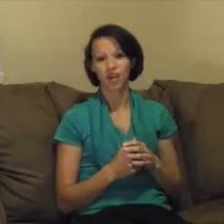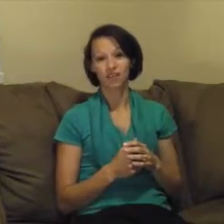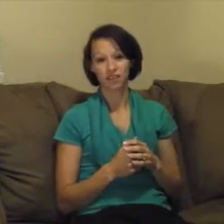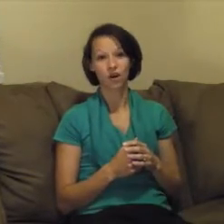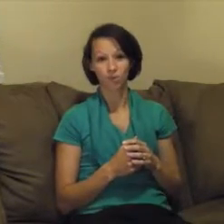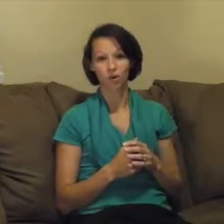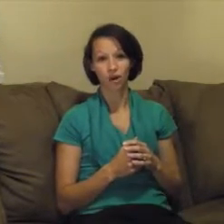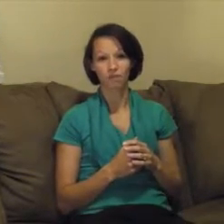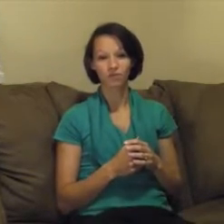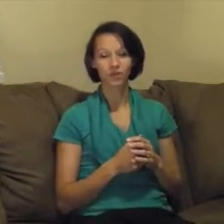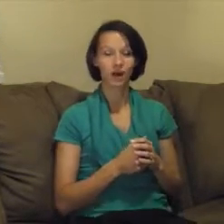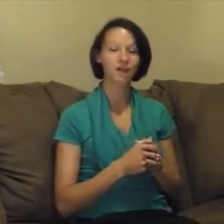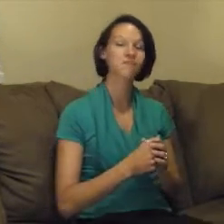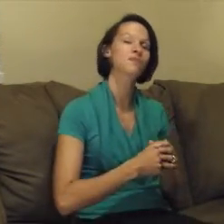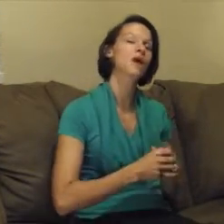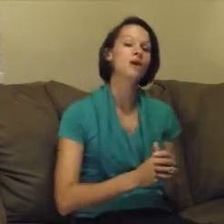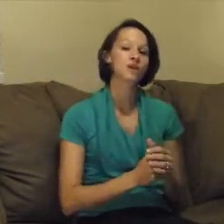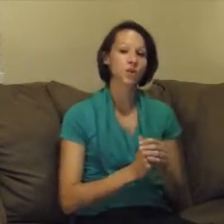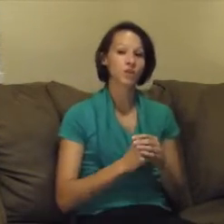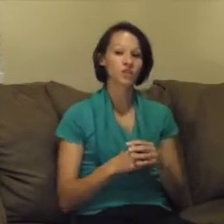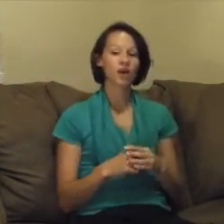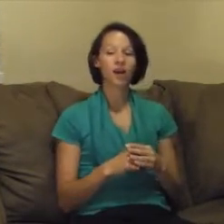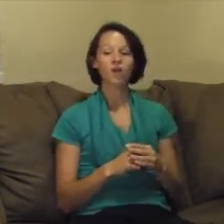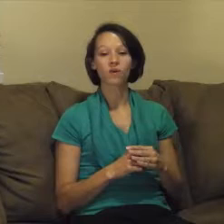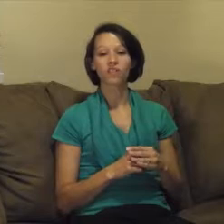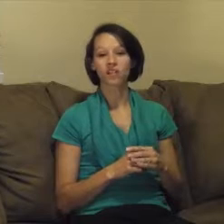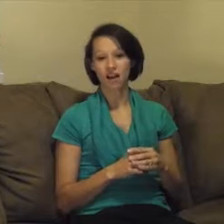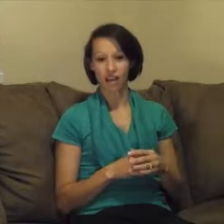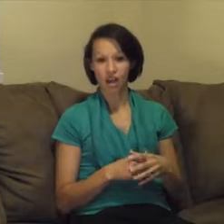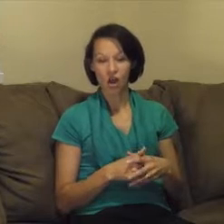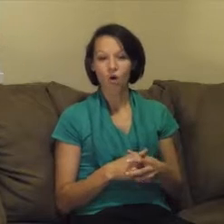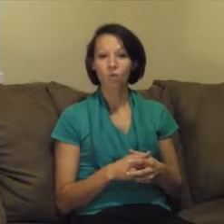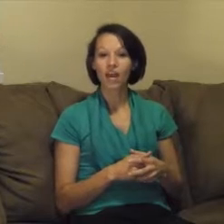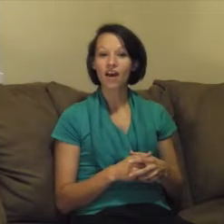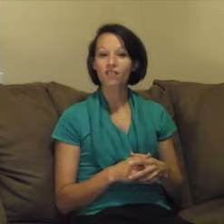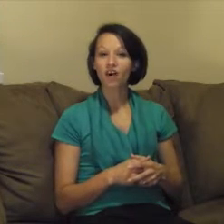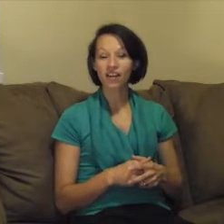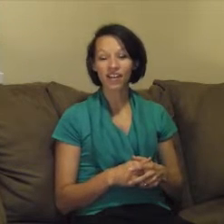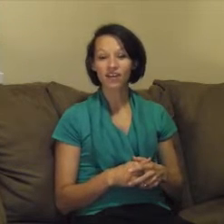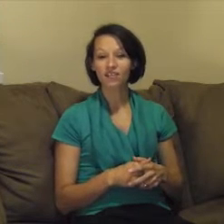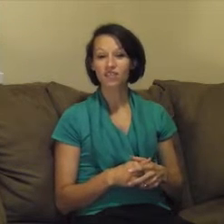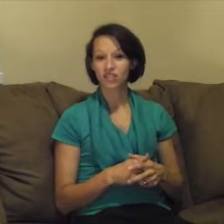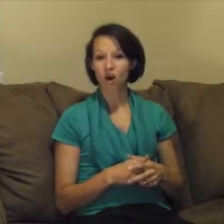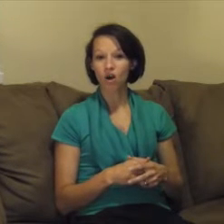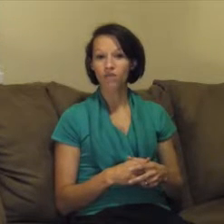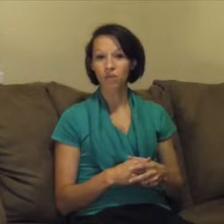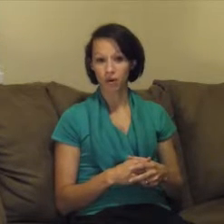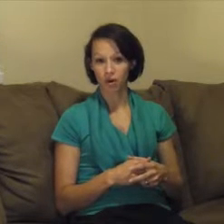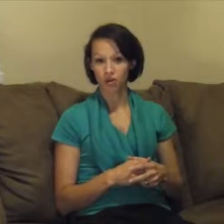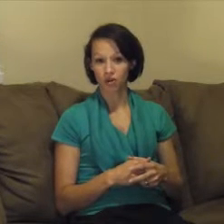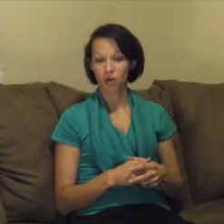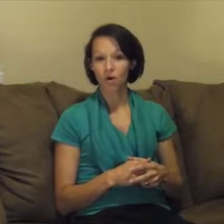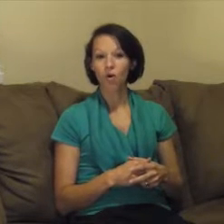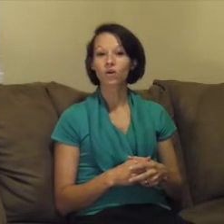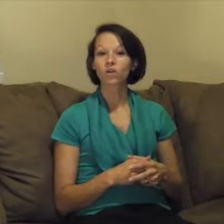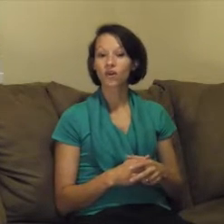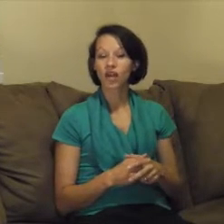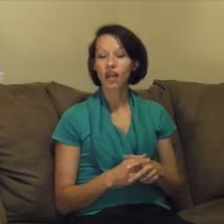great in our program, okay? So we start out with the line, whenever I hear the song of a bird or look at